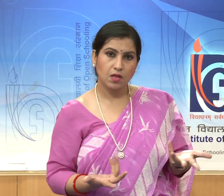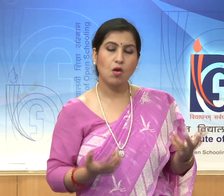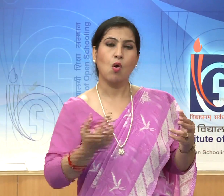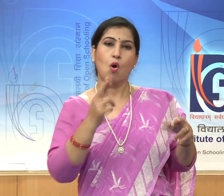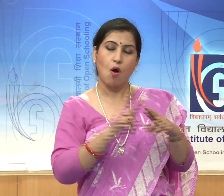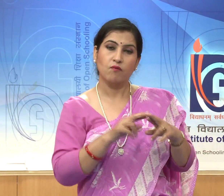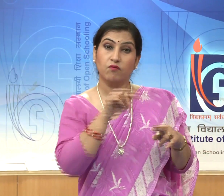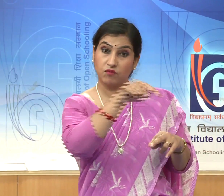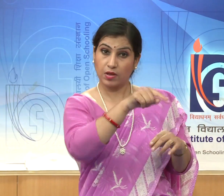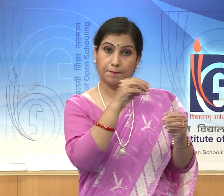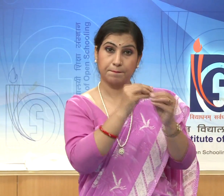of Bengali